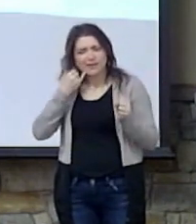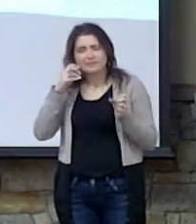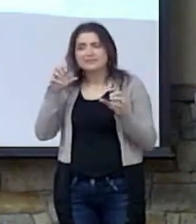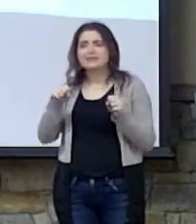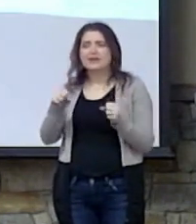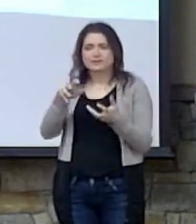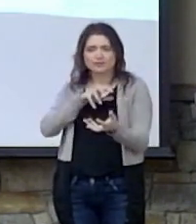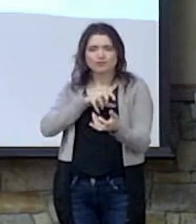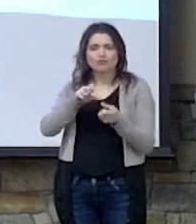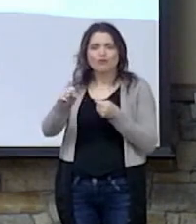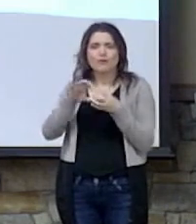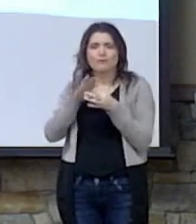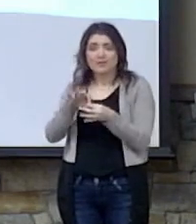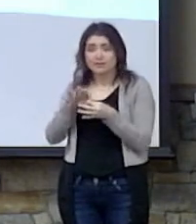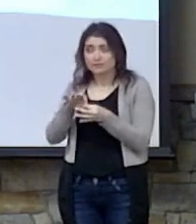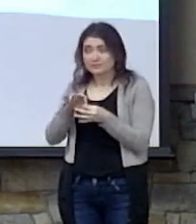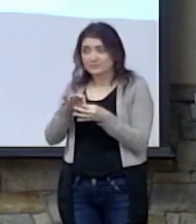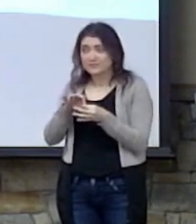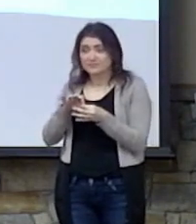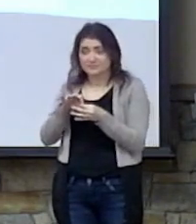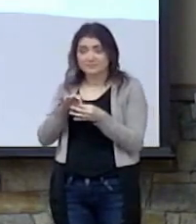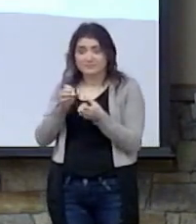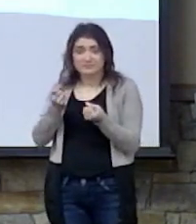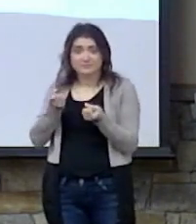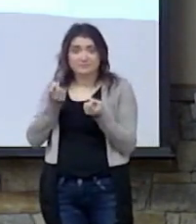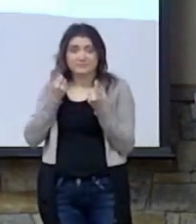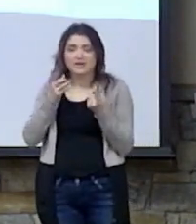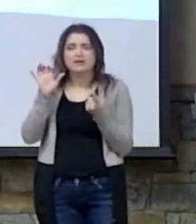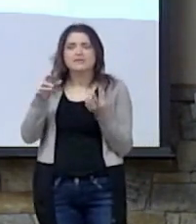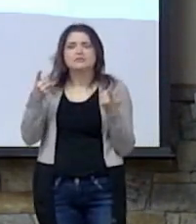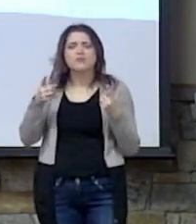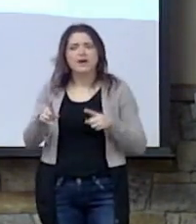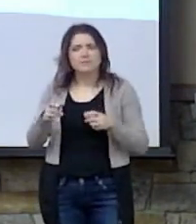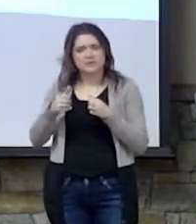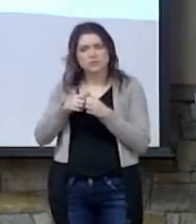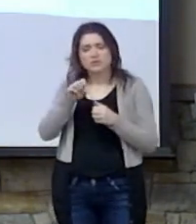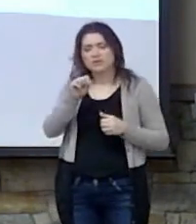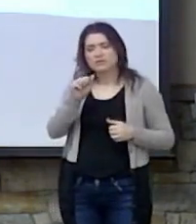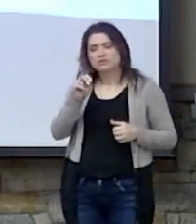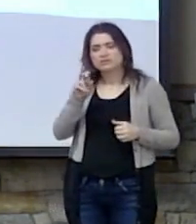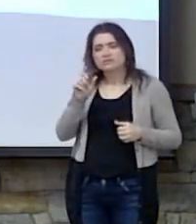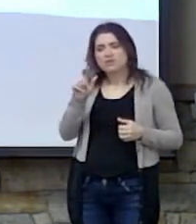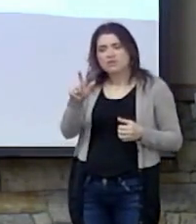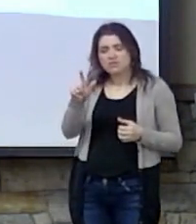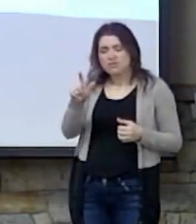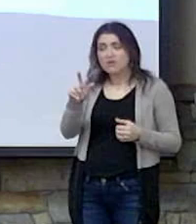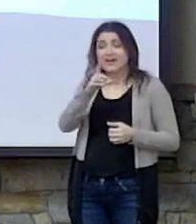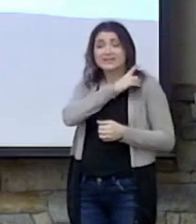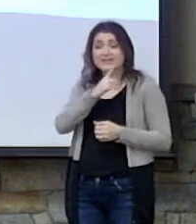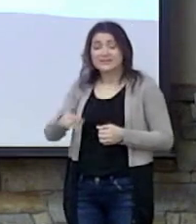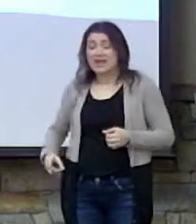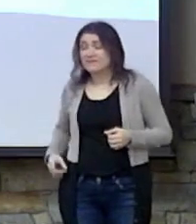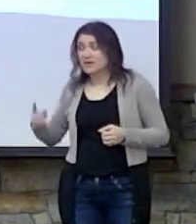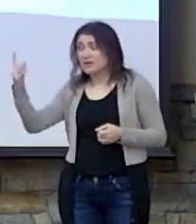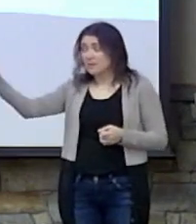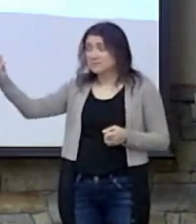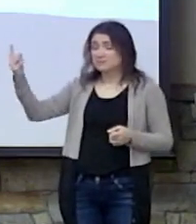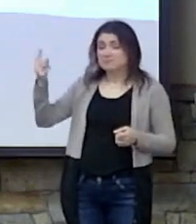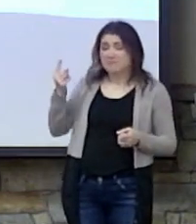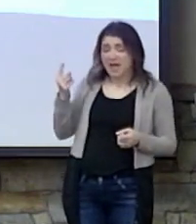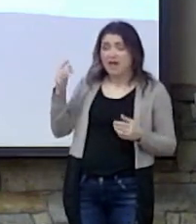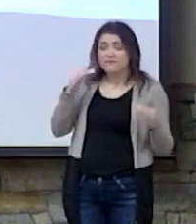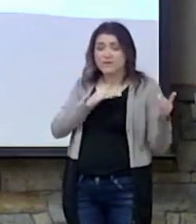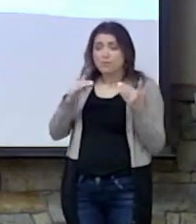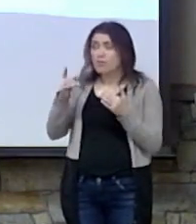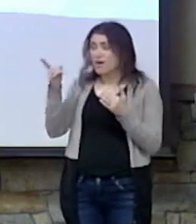destroy relationships, isn't it? You see, that's what happens with Saul. David comes back from war. David's done everything